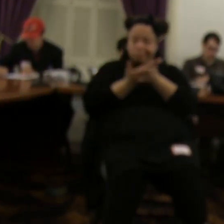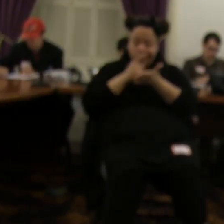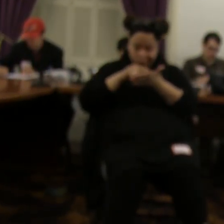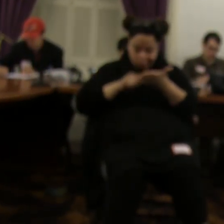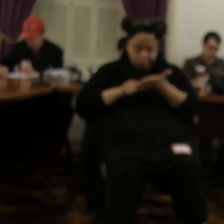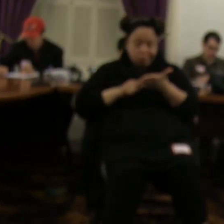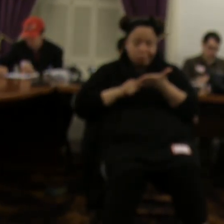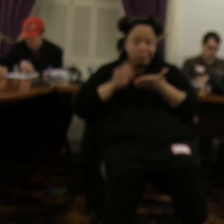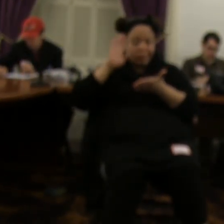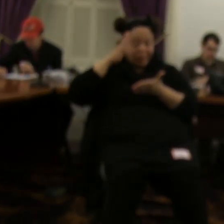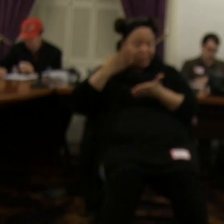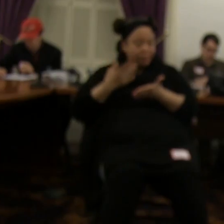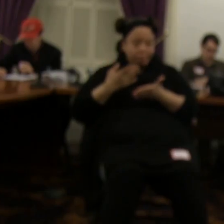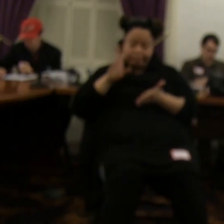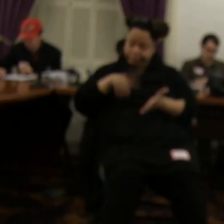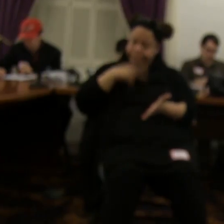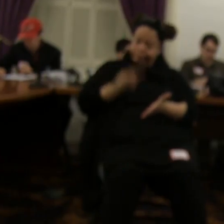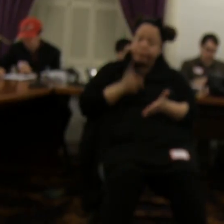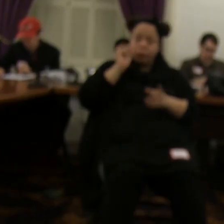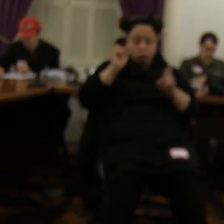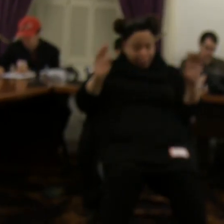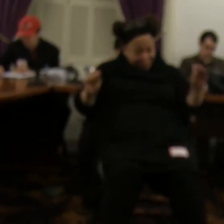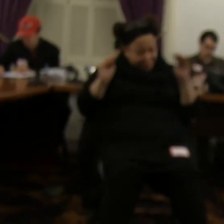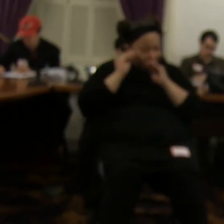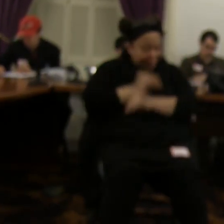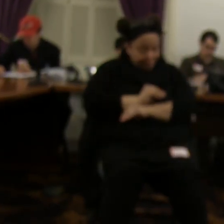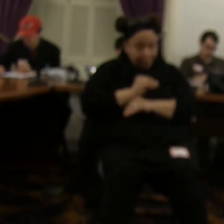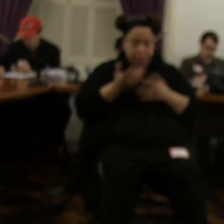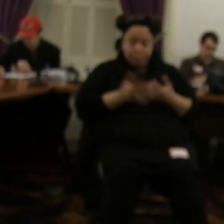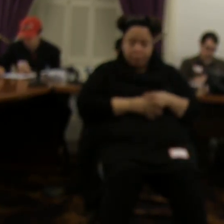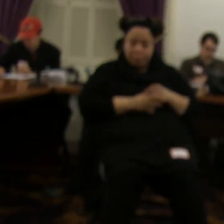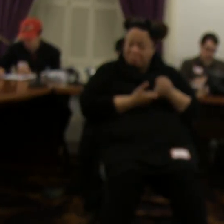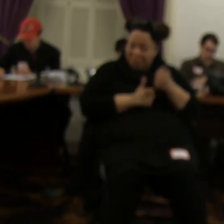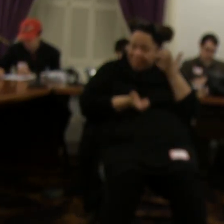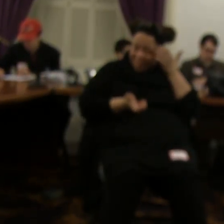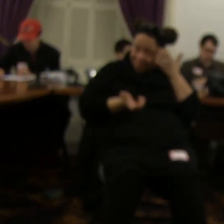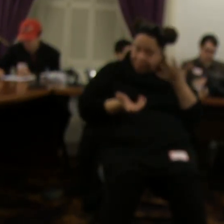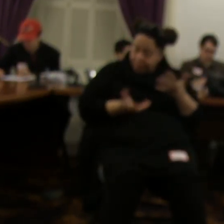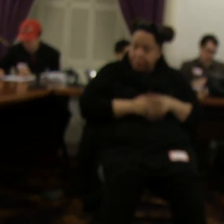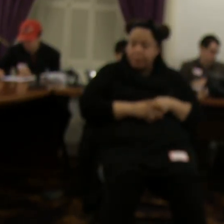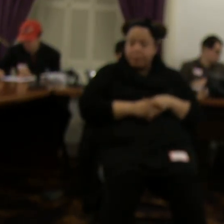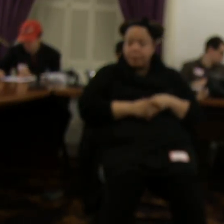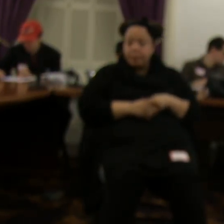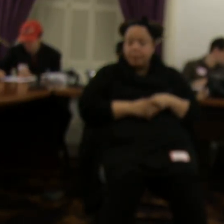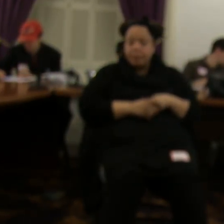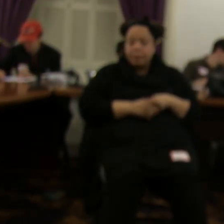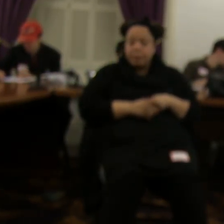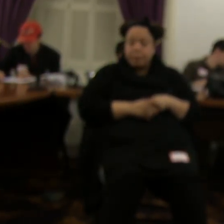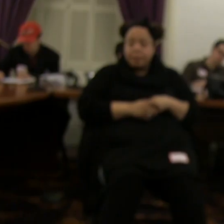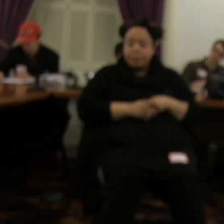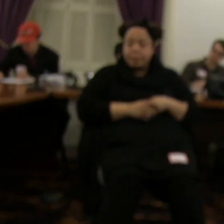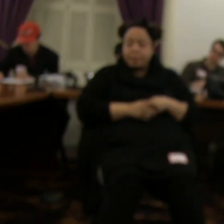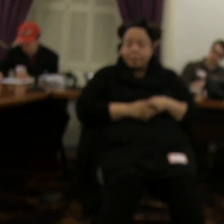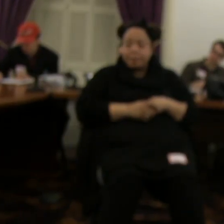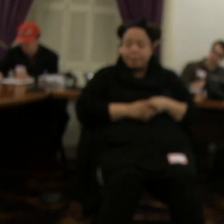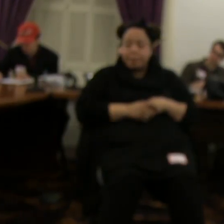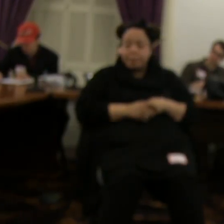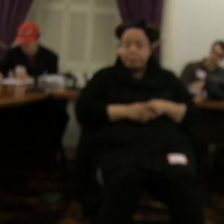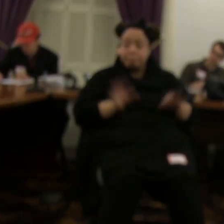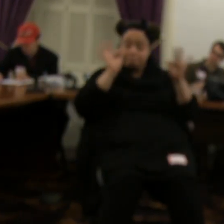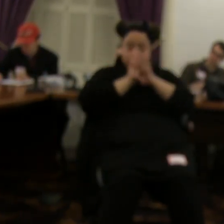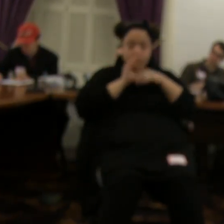on these social supports. Other countries that spend more on social supports end up spending less on